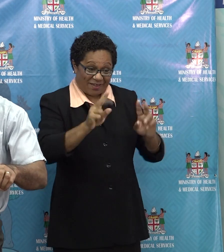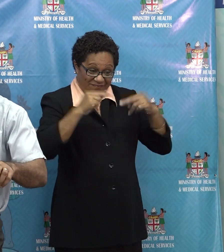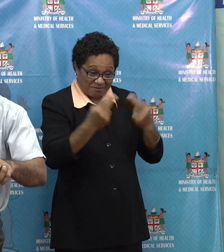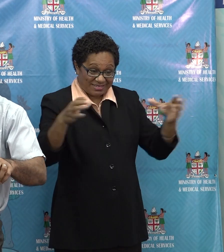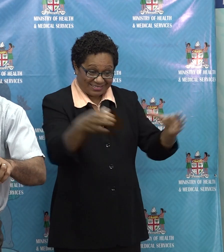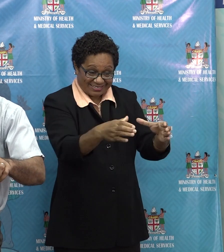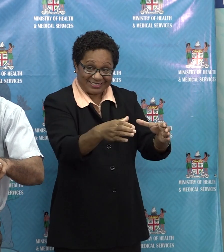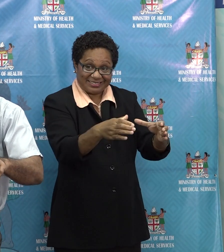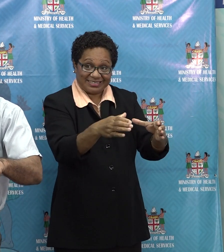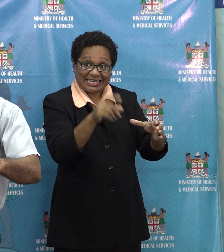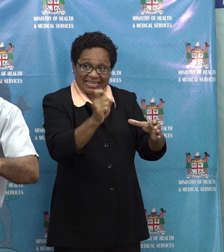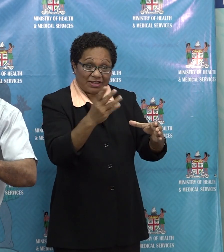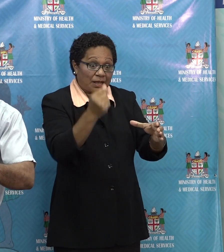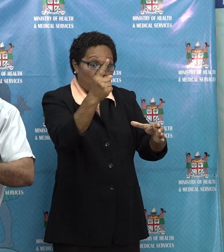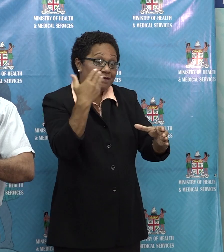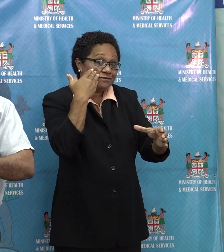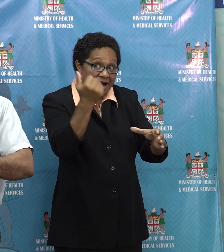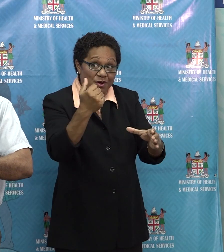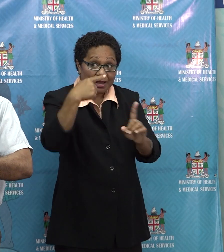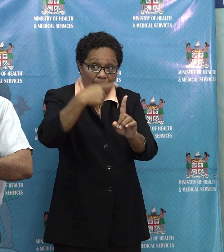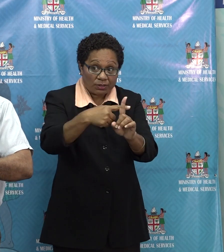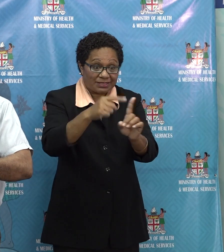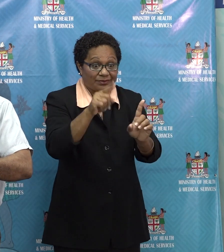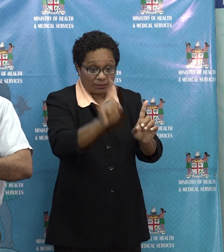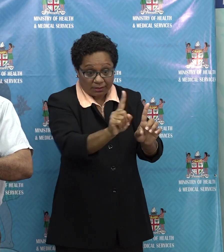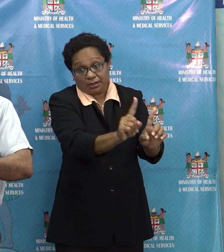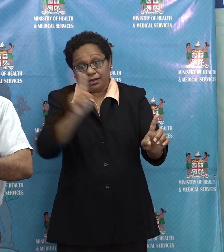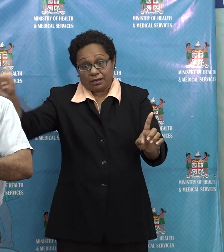away, it became day one again for that family.